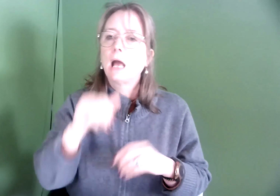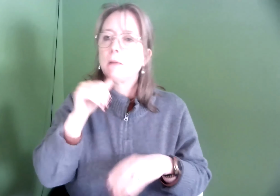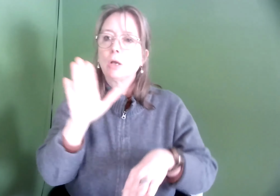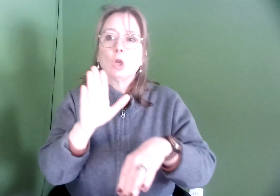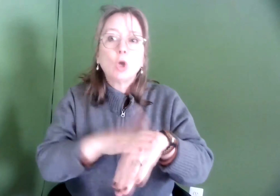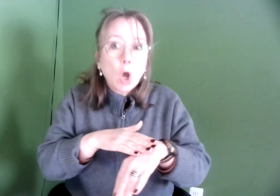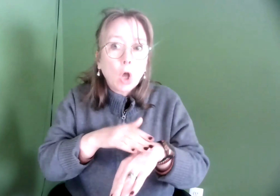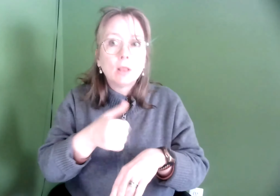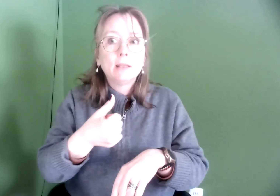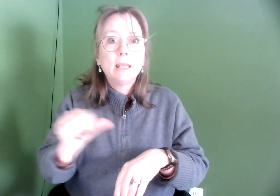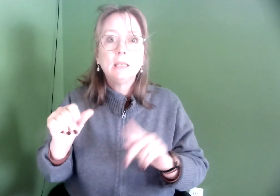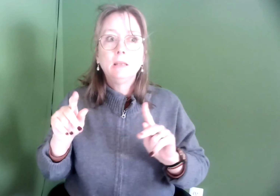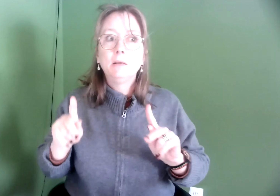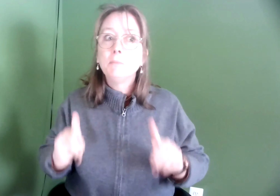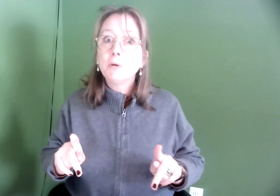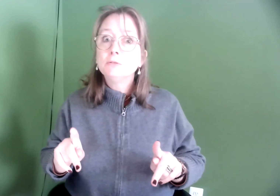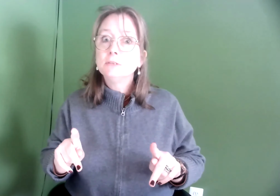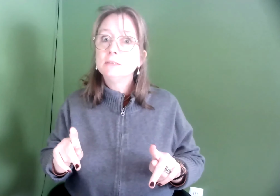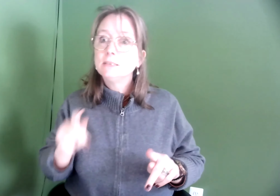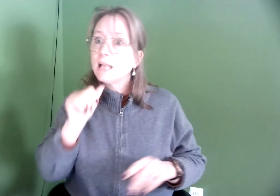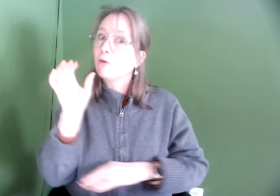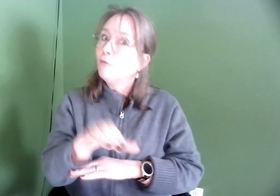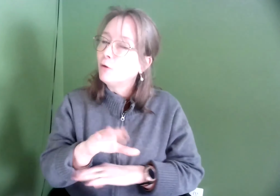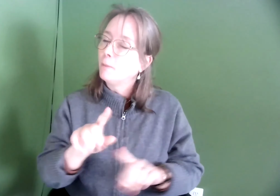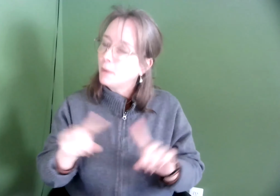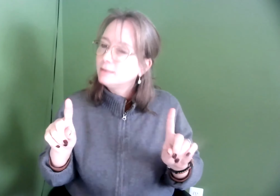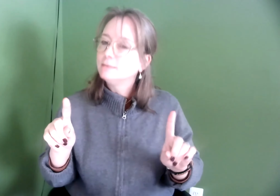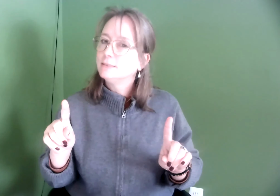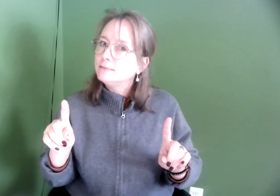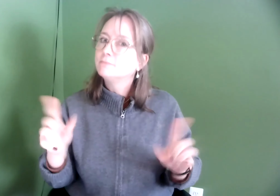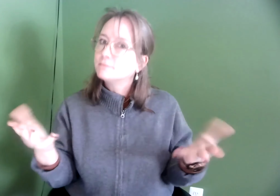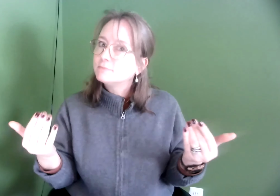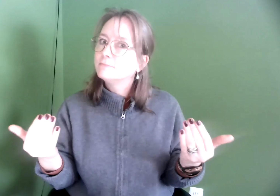anybody, but unless I have to. Please.